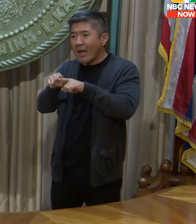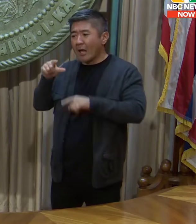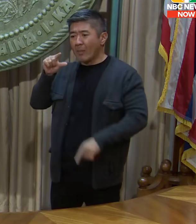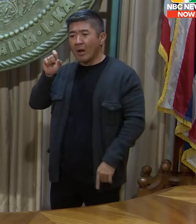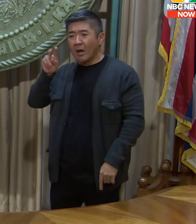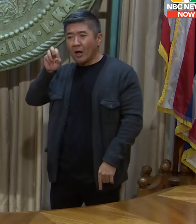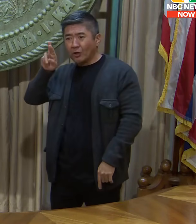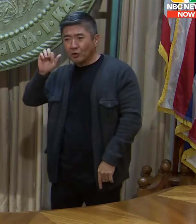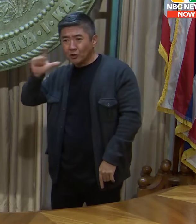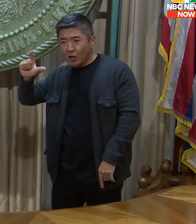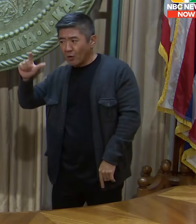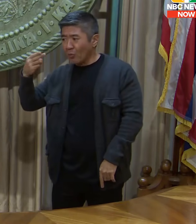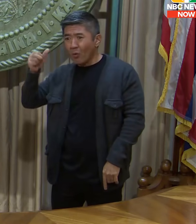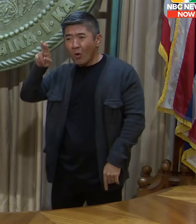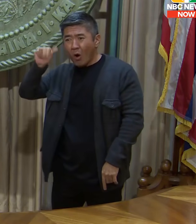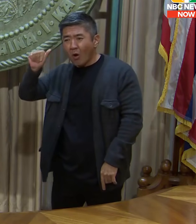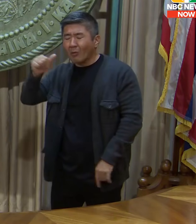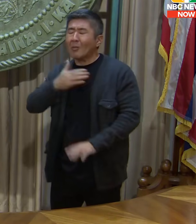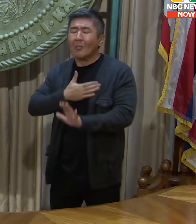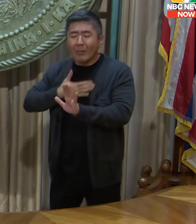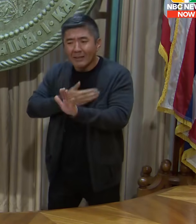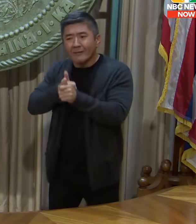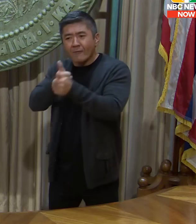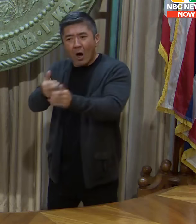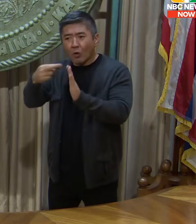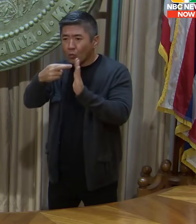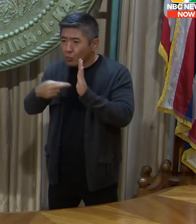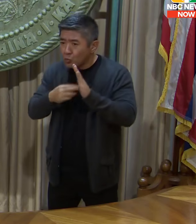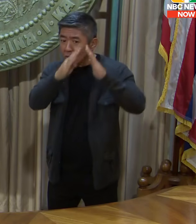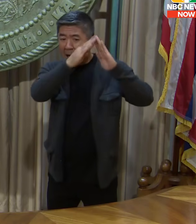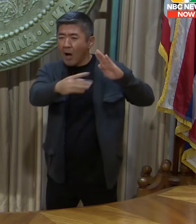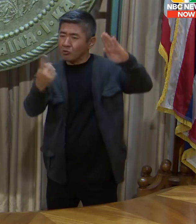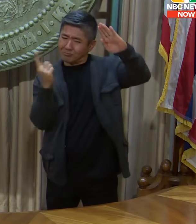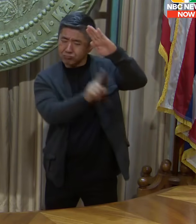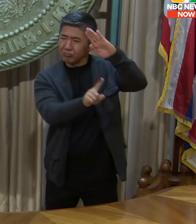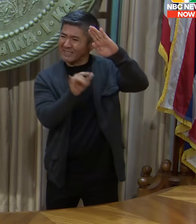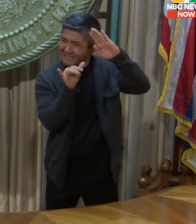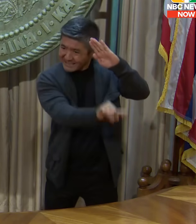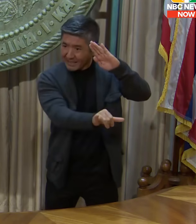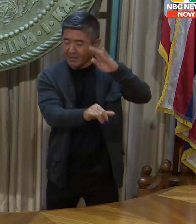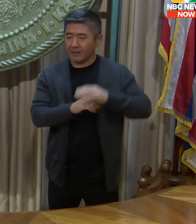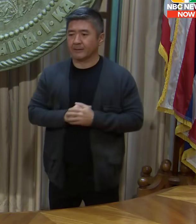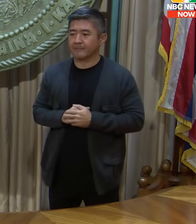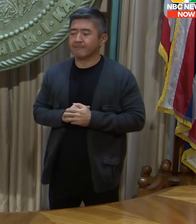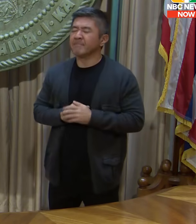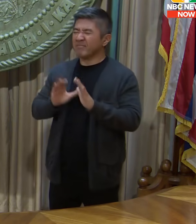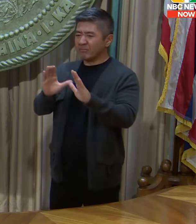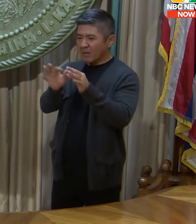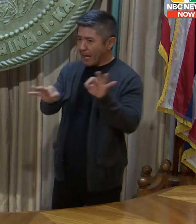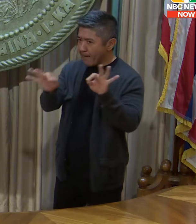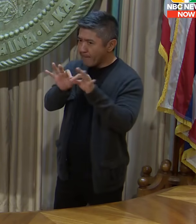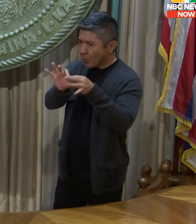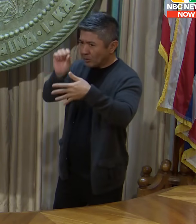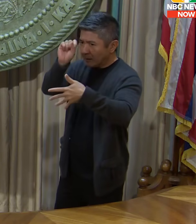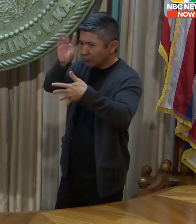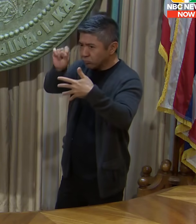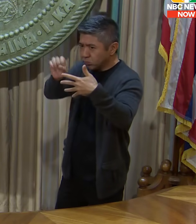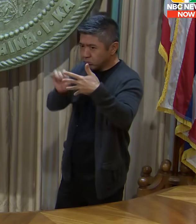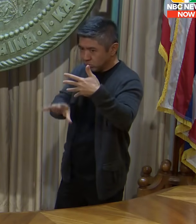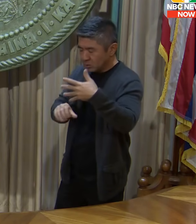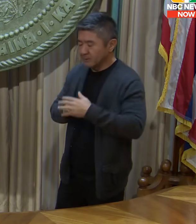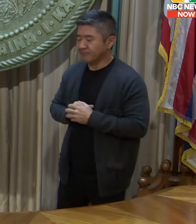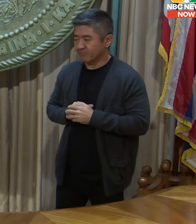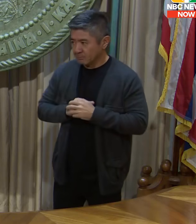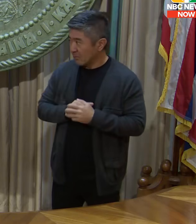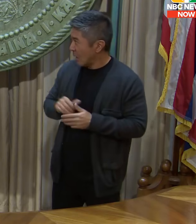the rules, quarantine at home. Now, I want to go over some of the other key issues here. Capacity in our state. Also